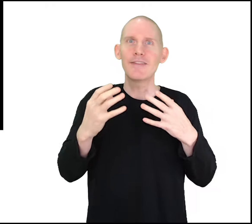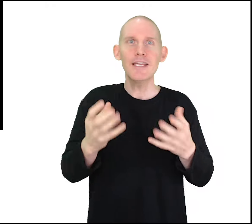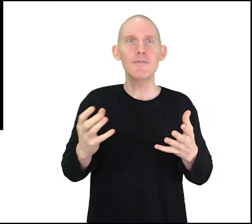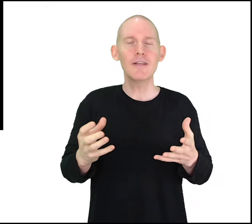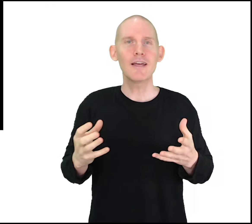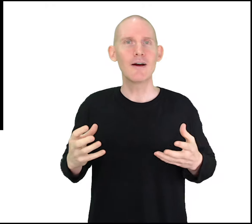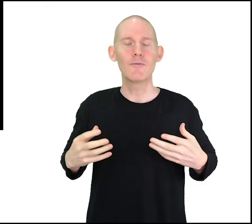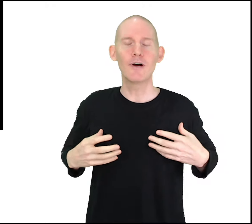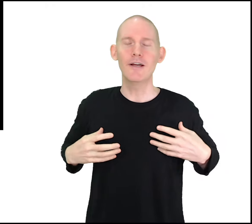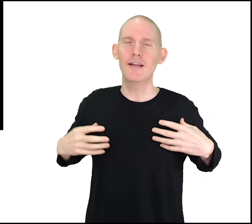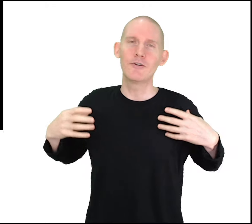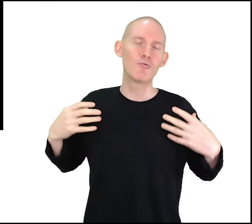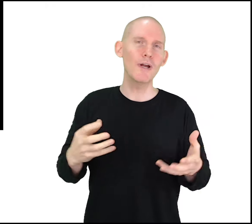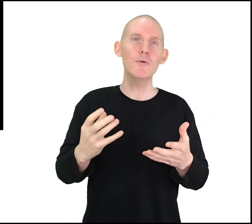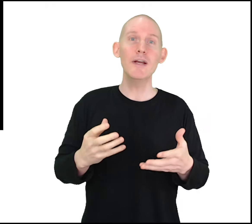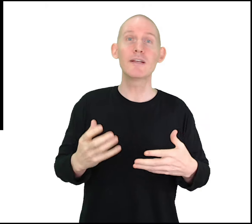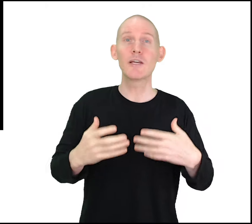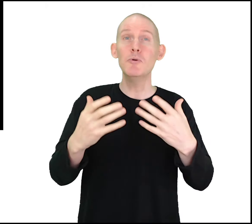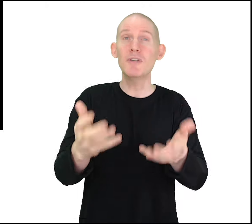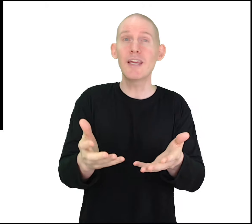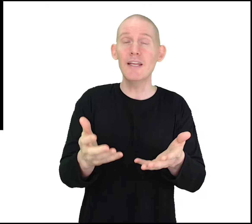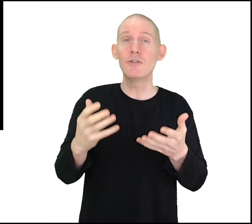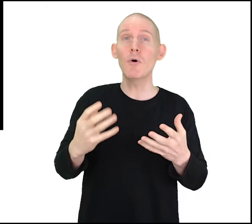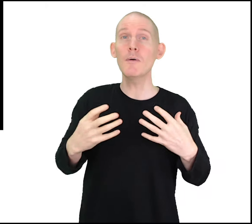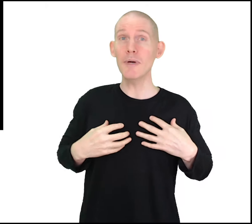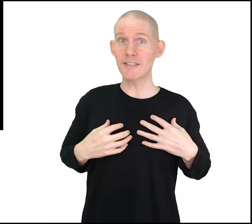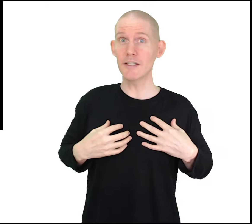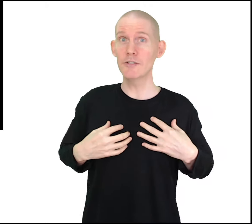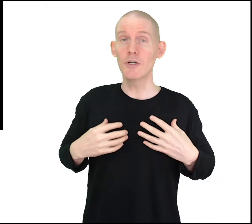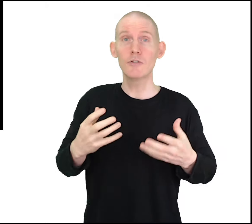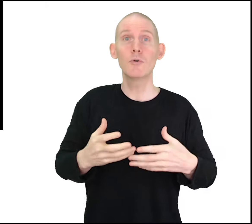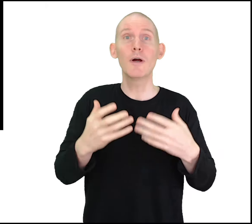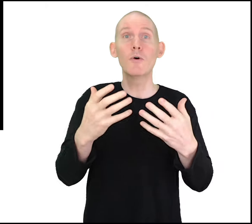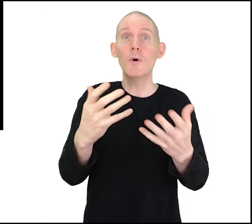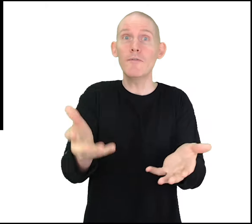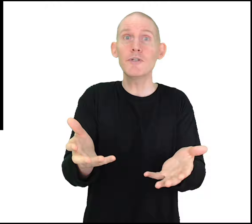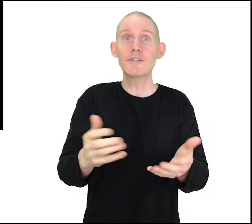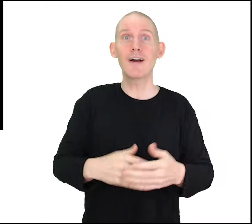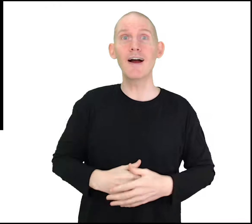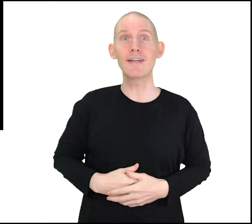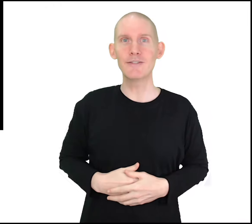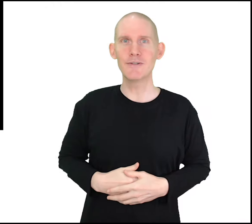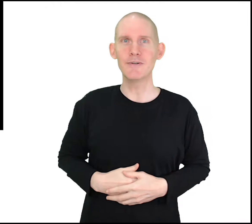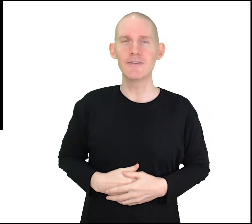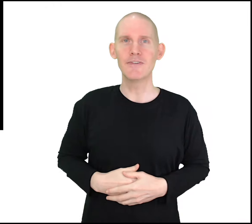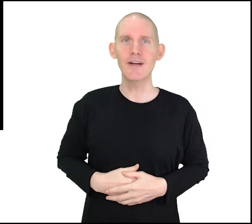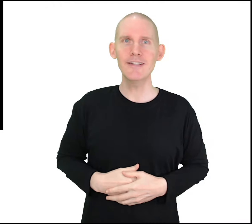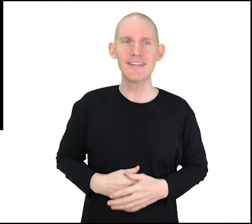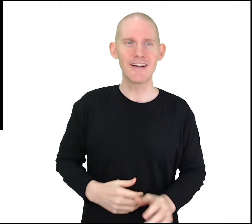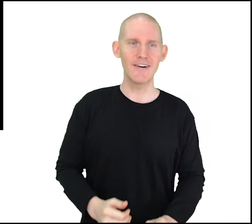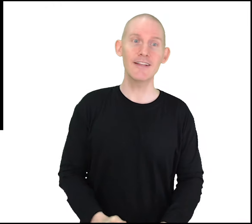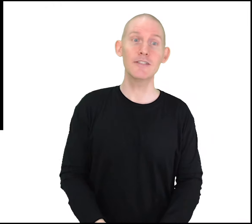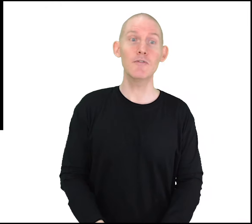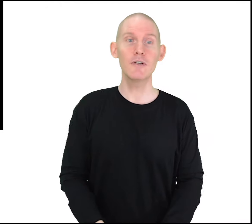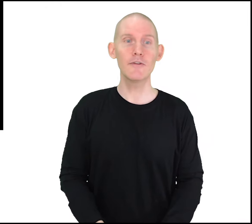of it like a great way to communicate your message to whoever you're talking to, right? All right, let's give it another